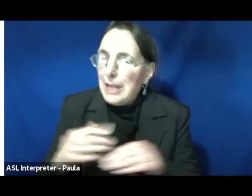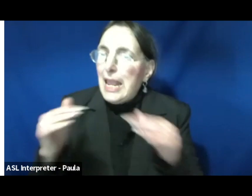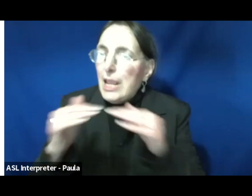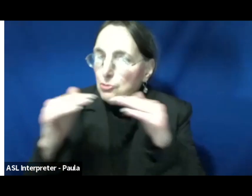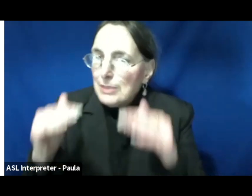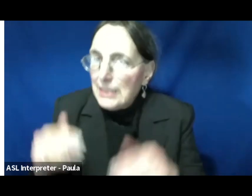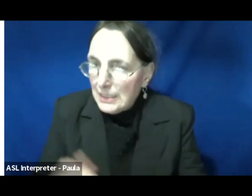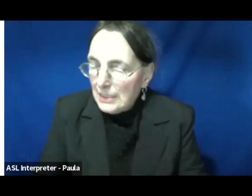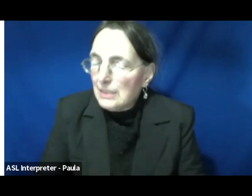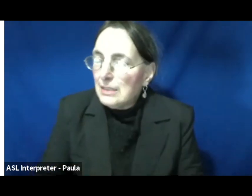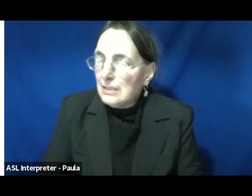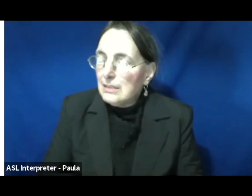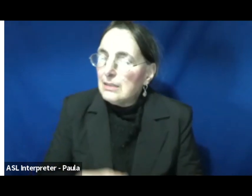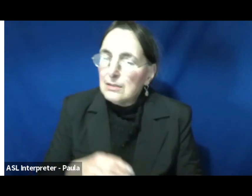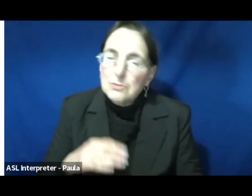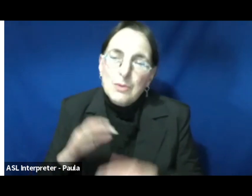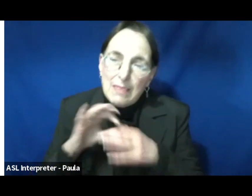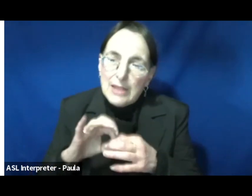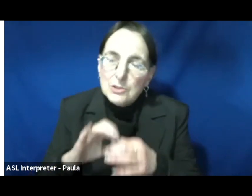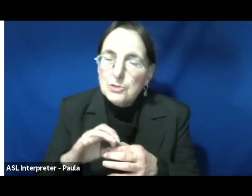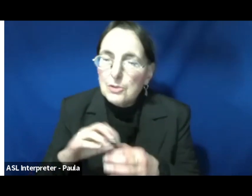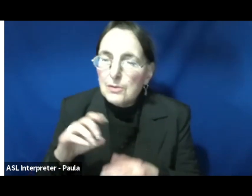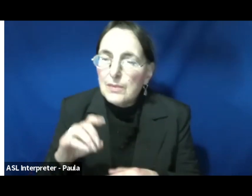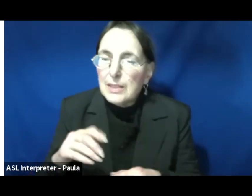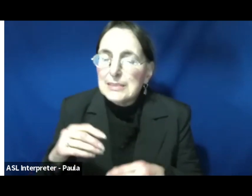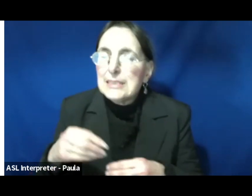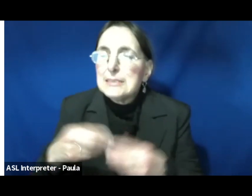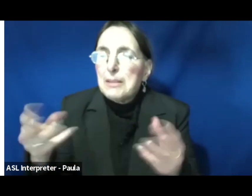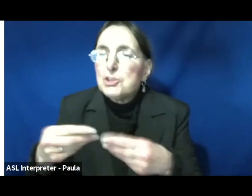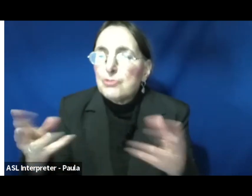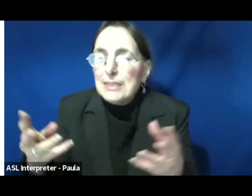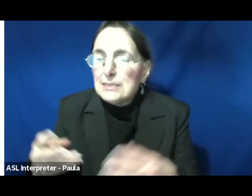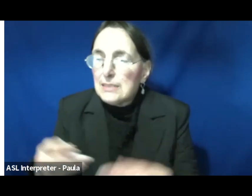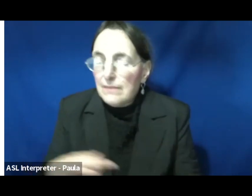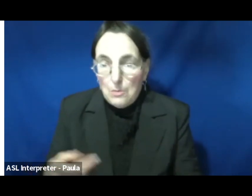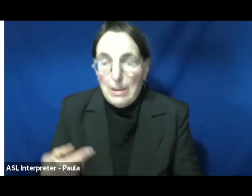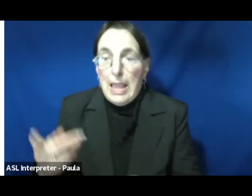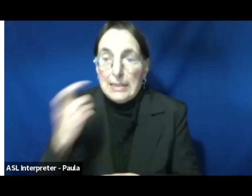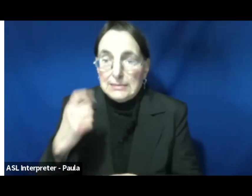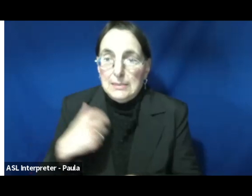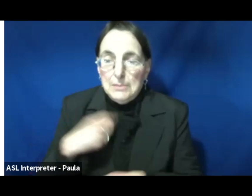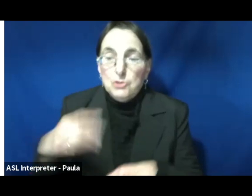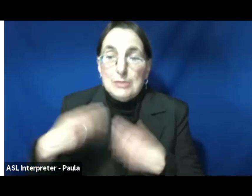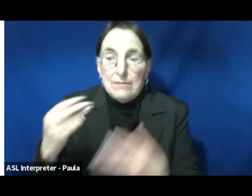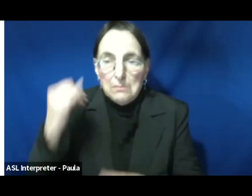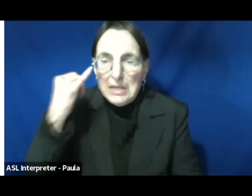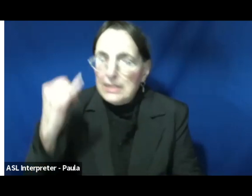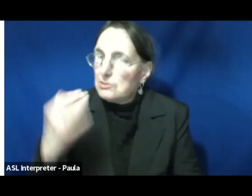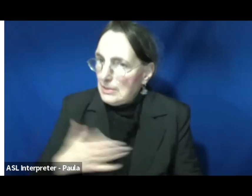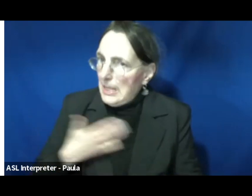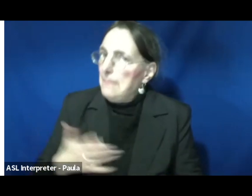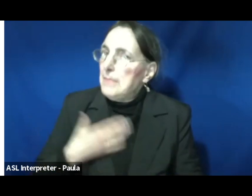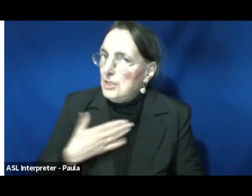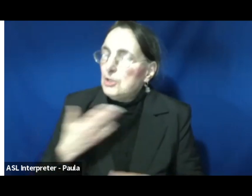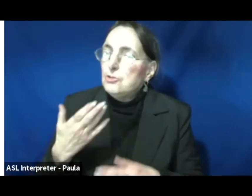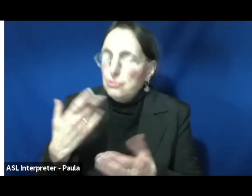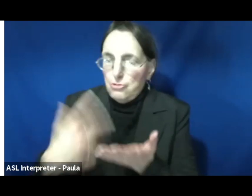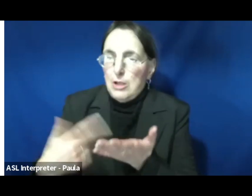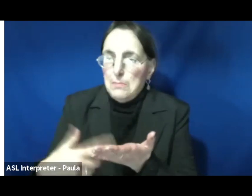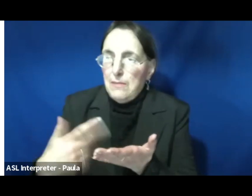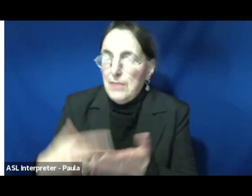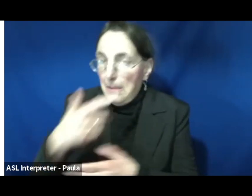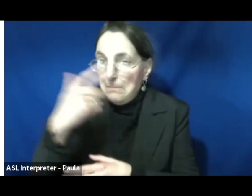they asked me to give them ideas. And I was happy to talk about it because at the end of the day, this removes barriers for our